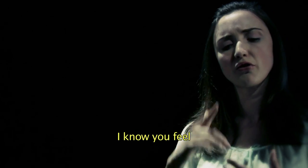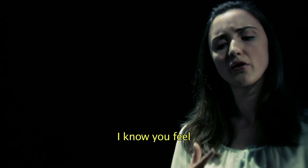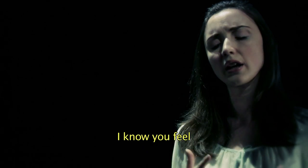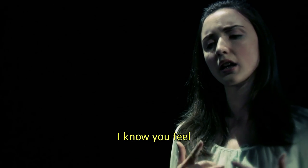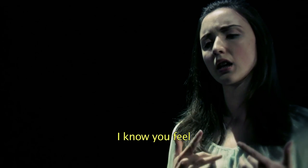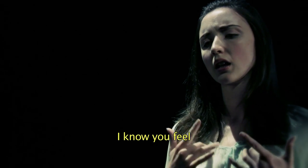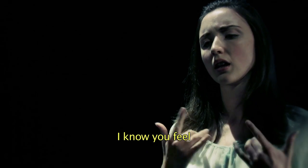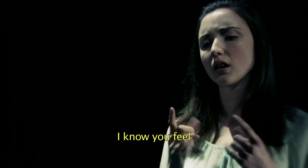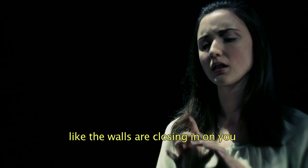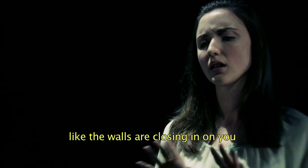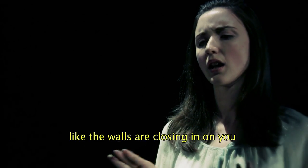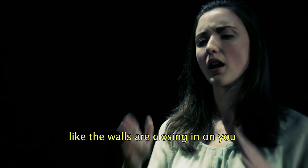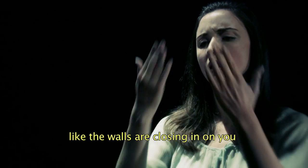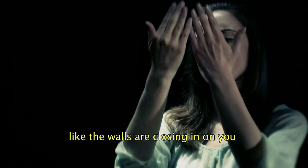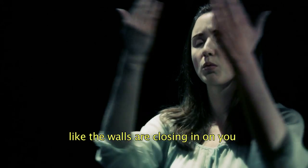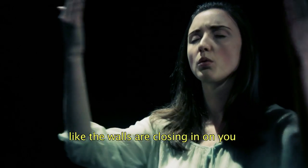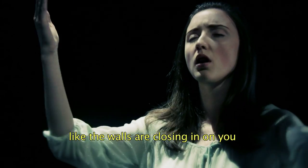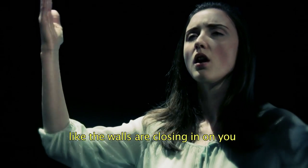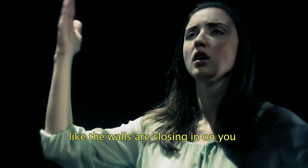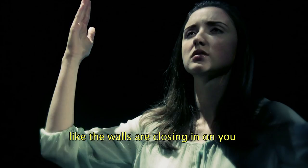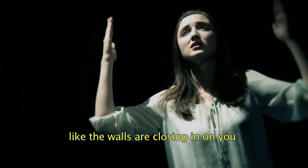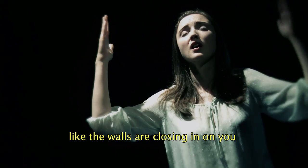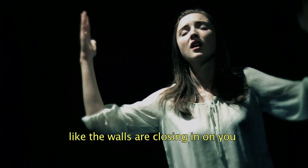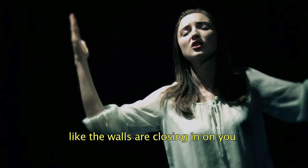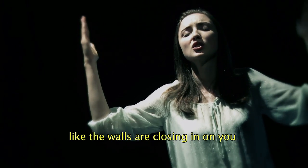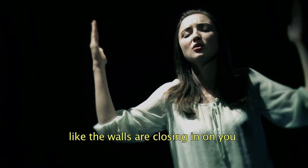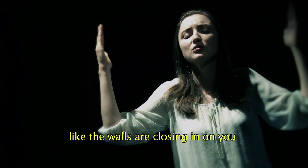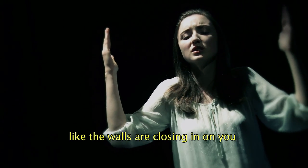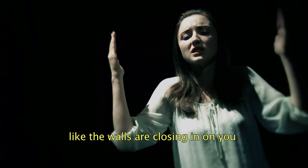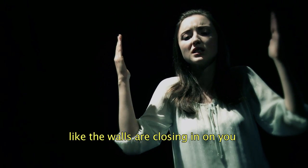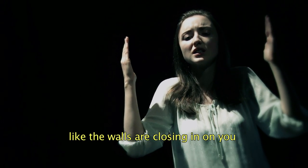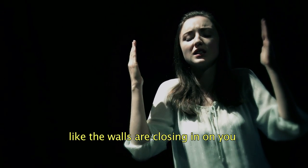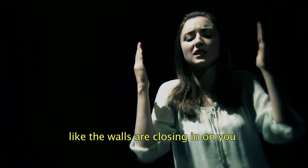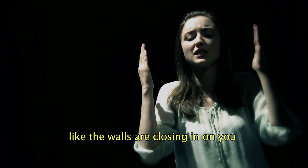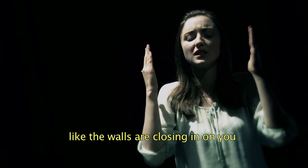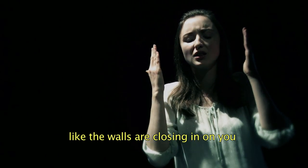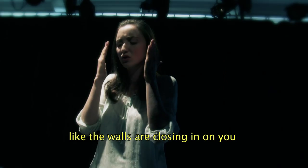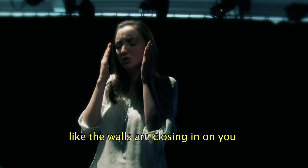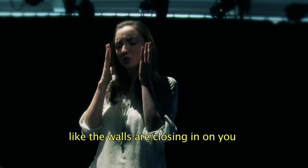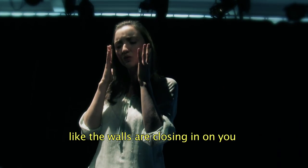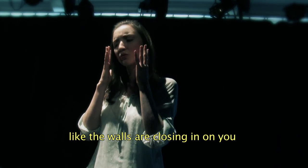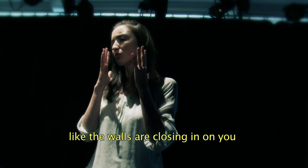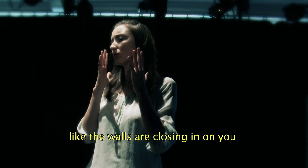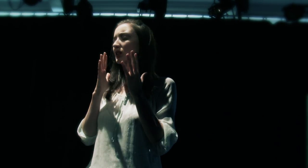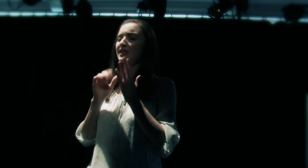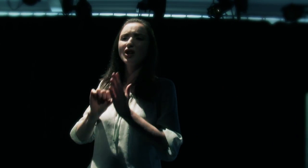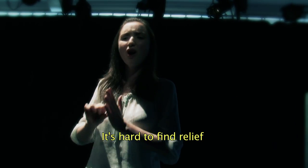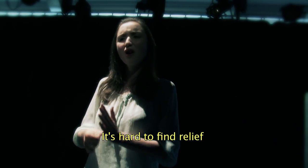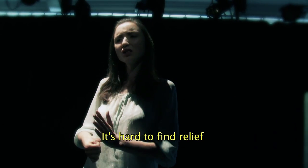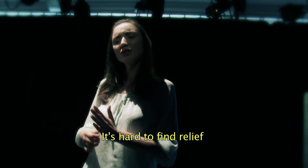feel like the walls are closing in on you It's hard